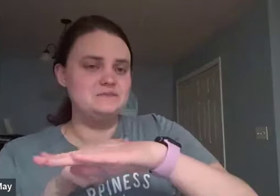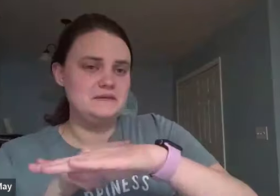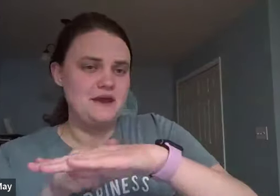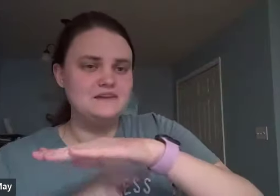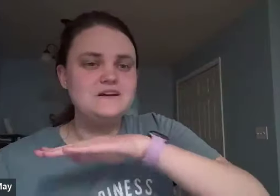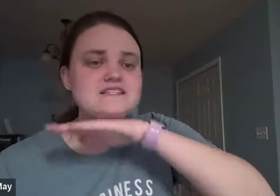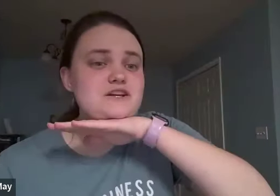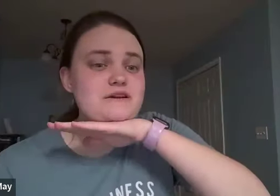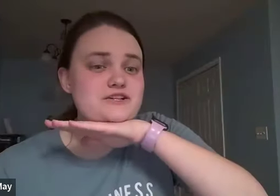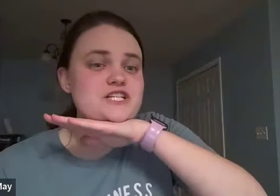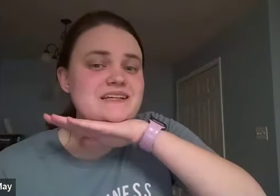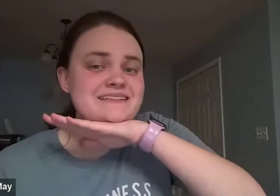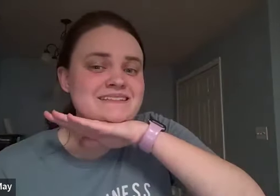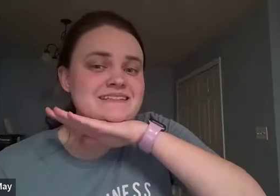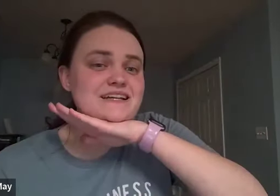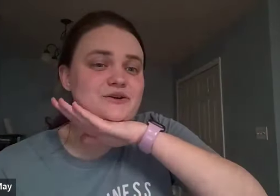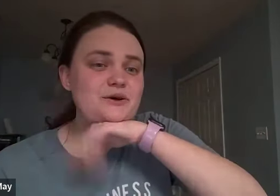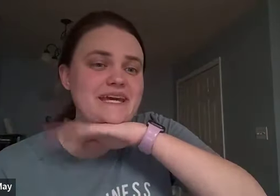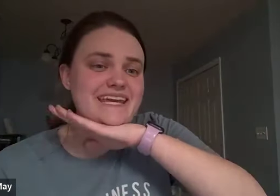be the back of your hand is going to go under your chin, and you go pig.